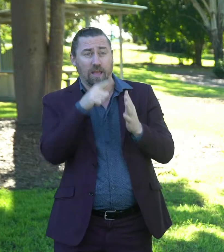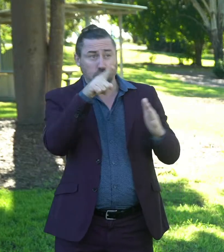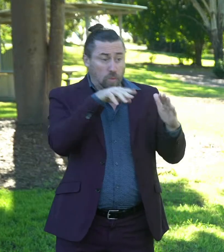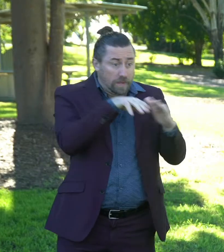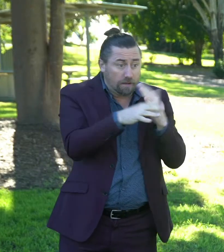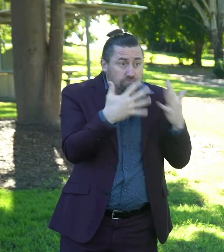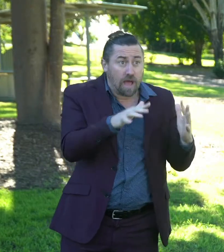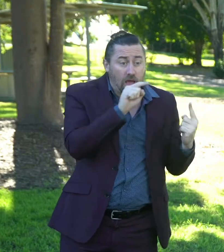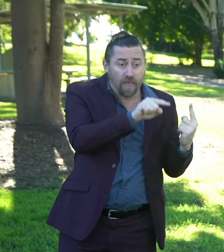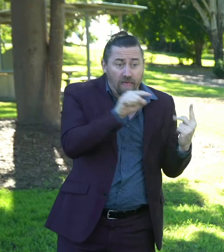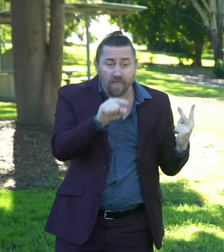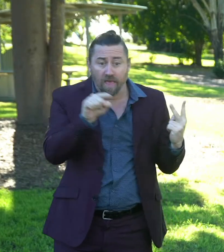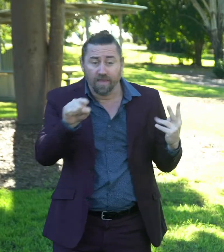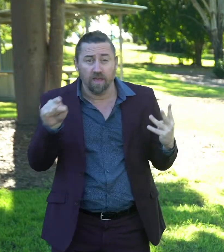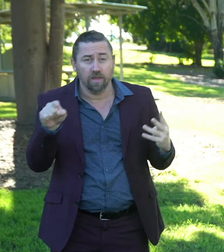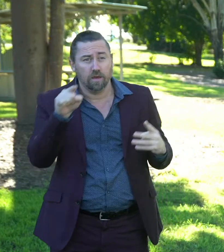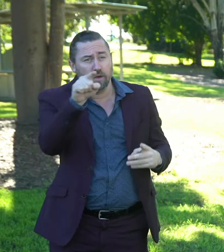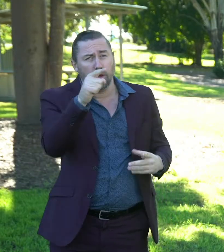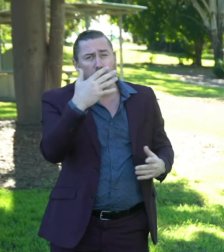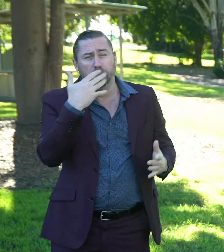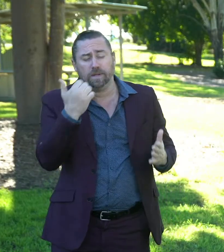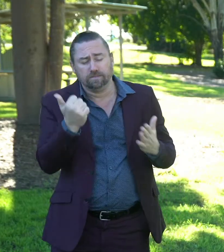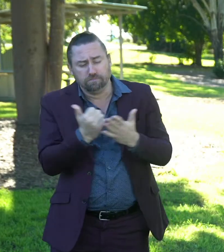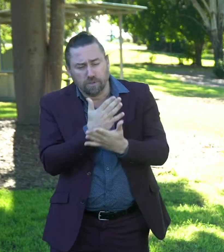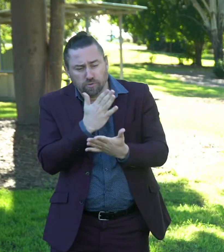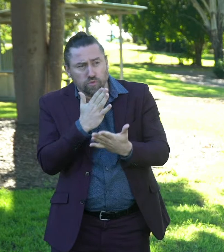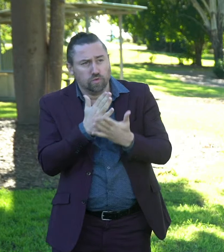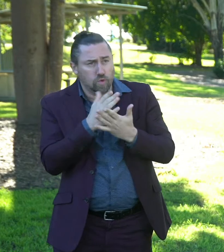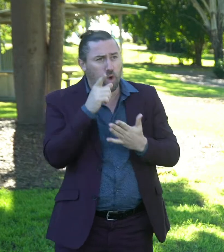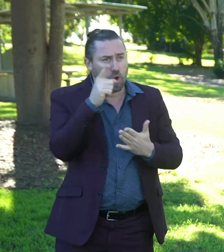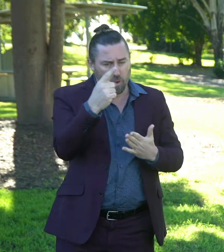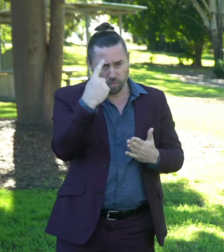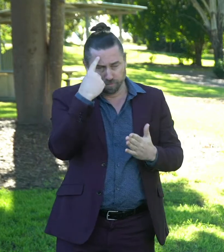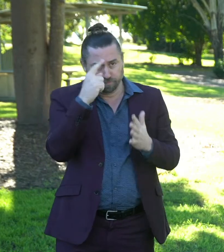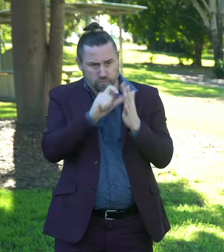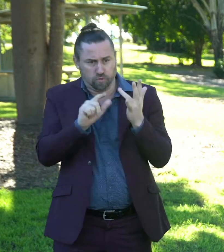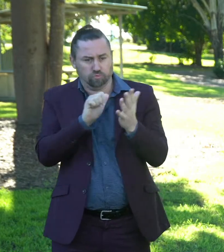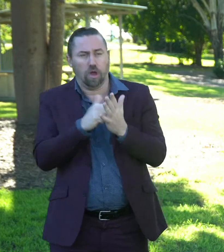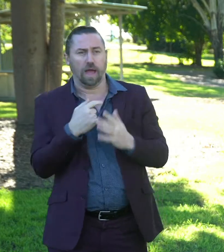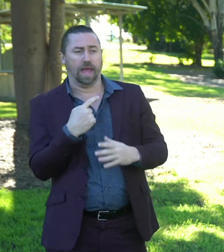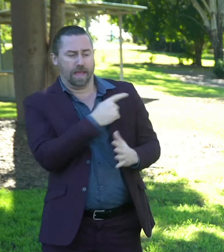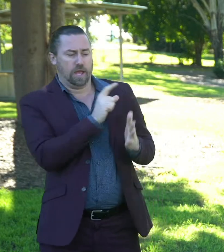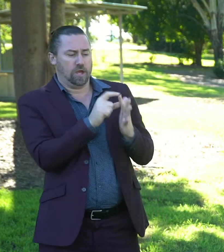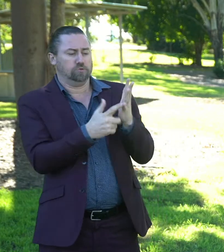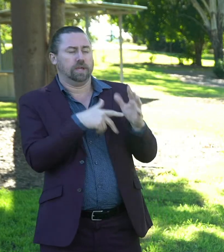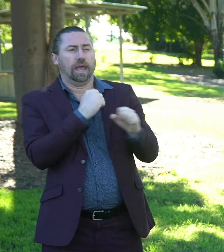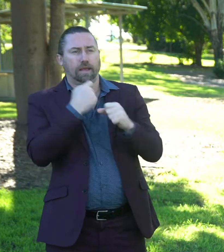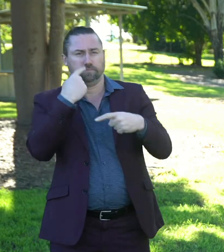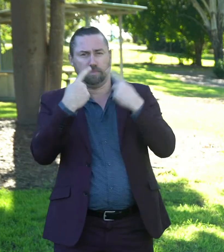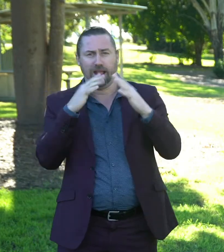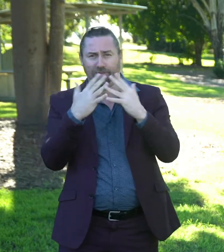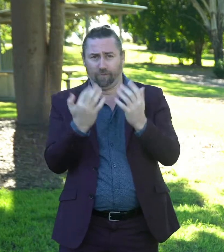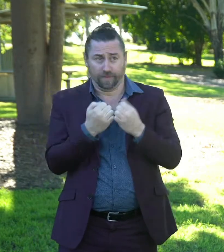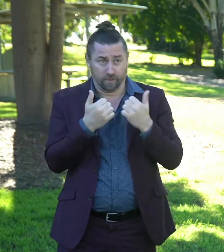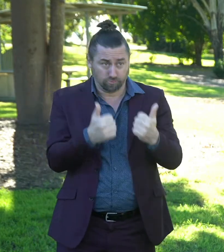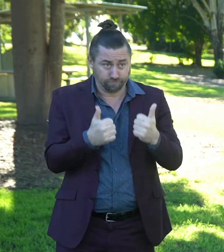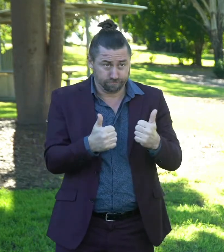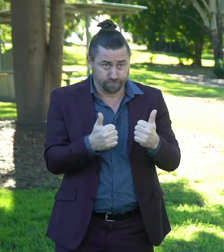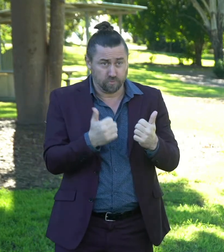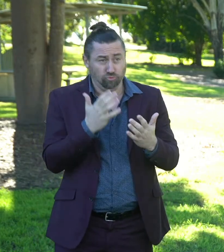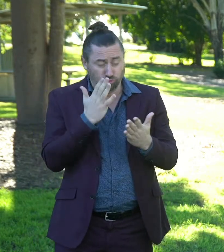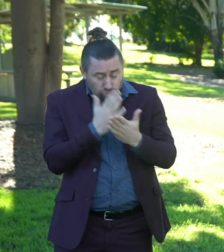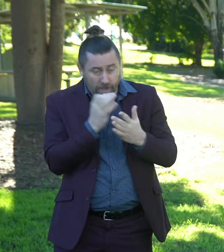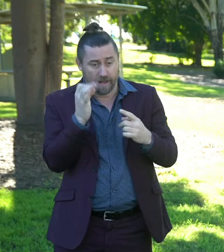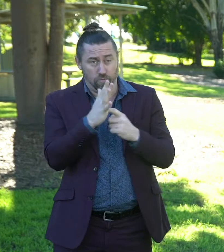venues, you need to make sure that you take precautions, and Dr. Young will outline that to you. So that's very